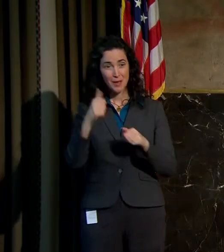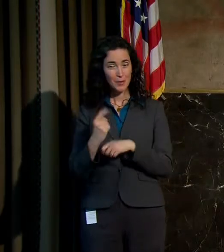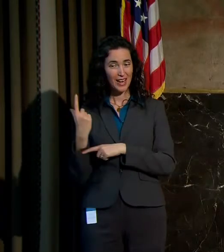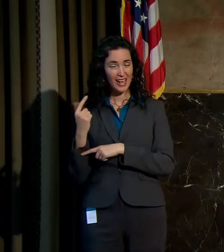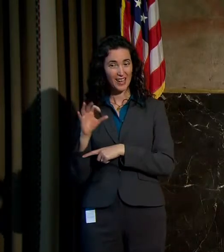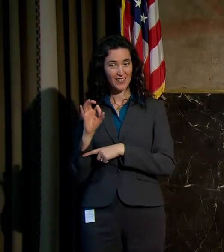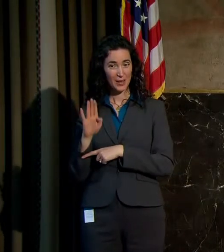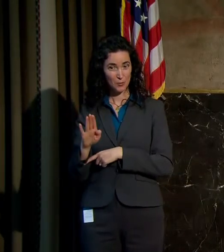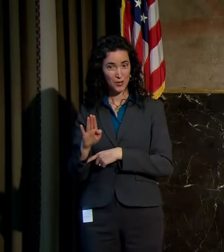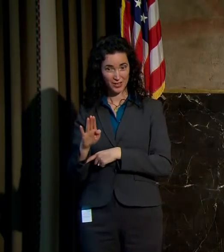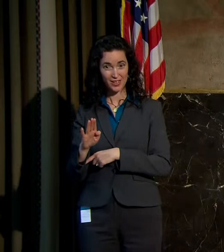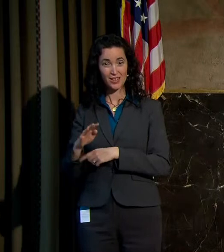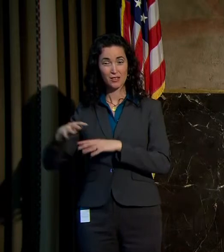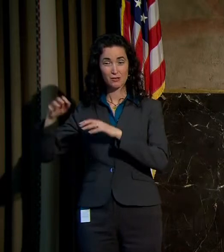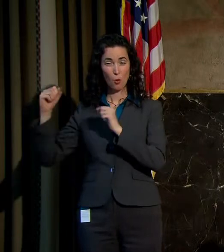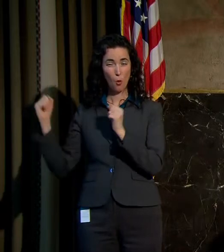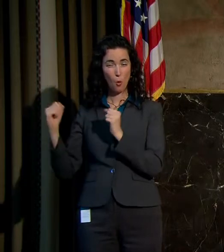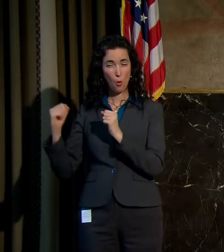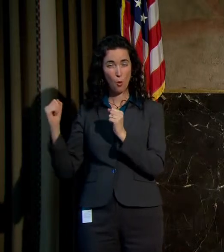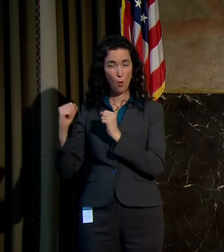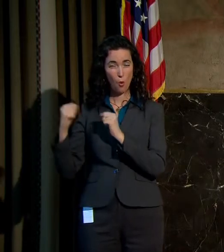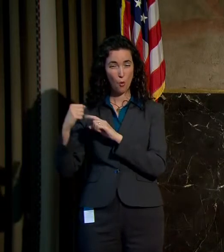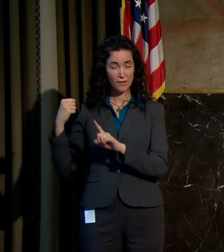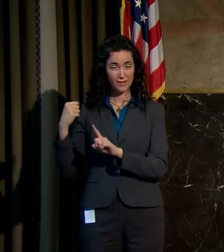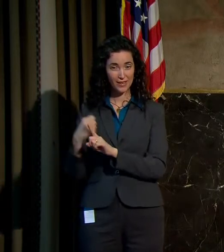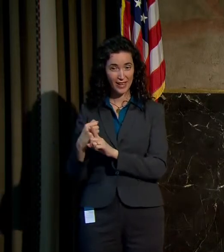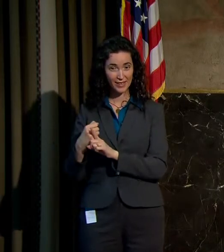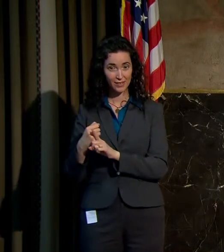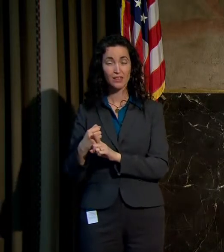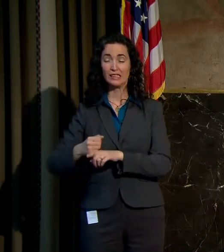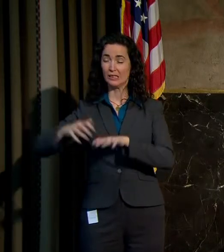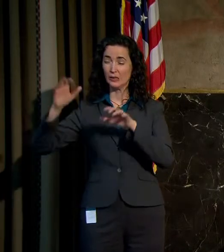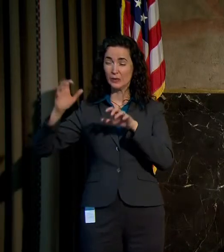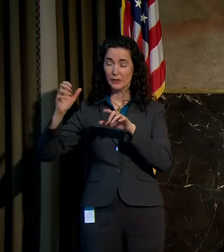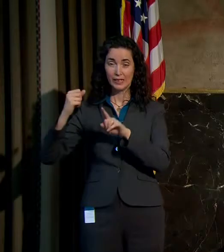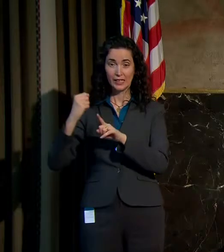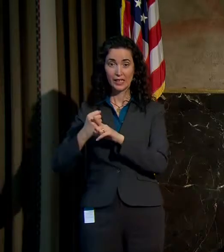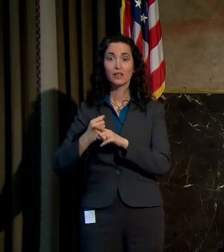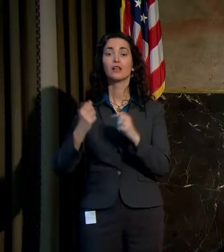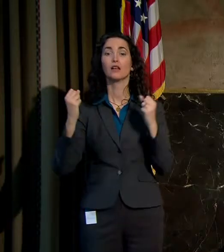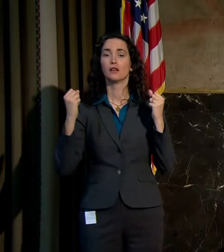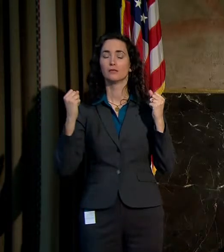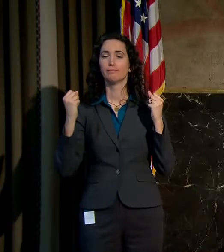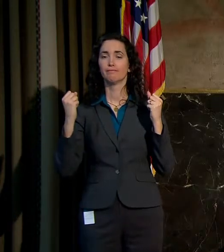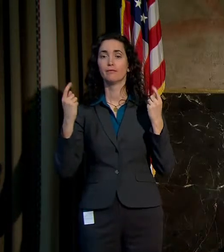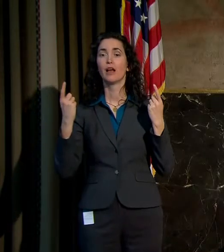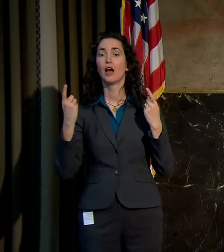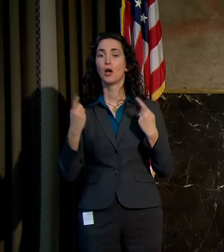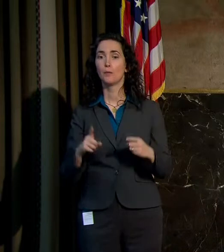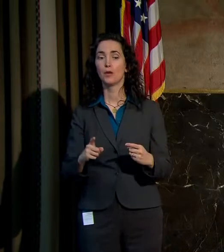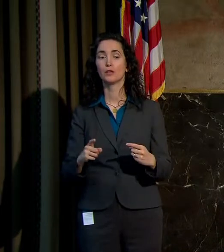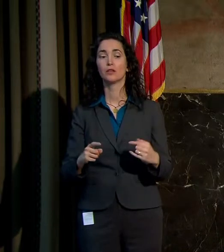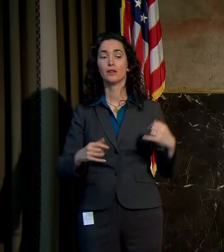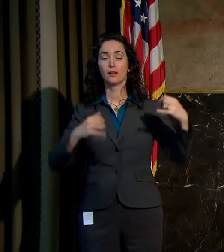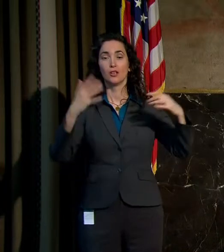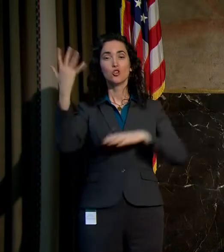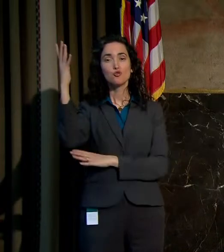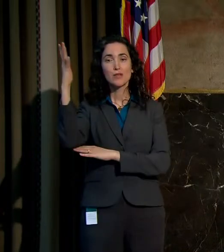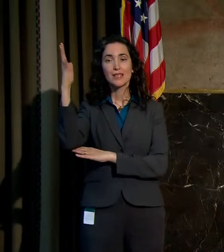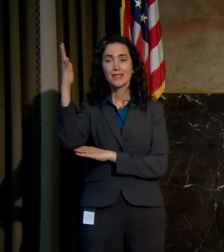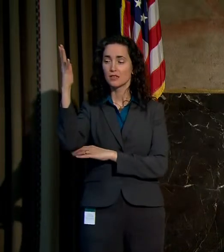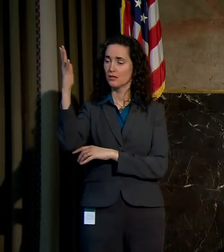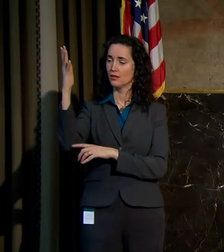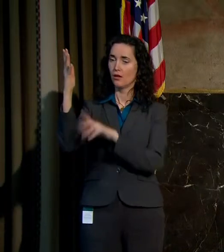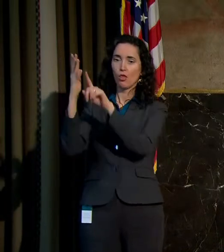a winter storm with a lot more precipitation, and you ended up with more trees and